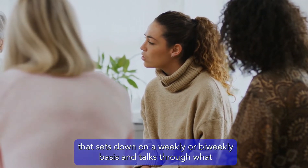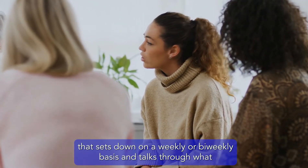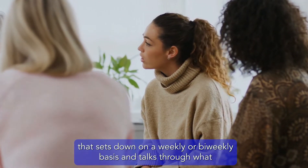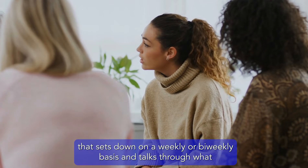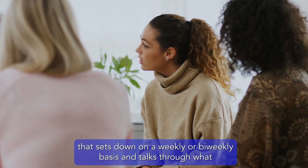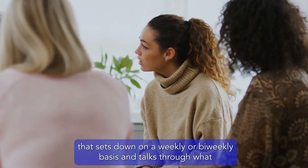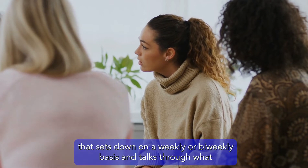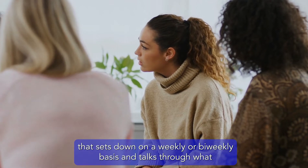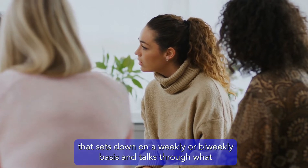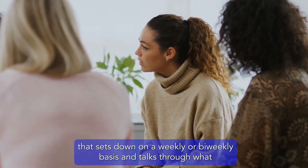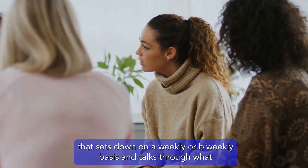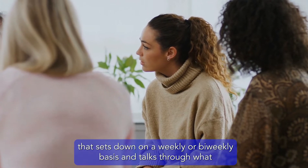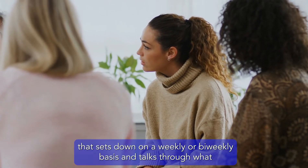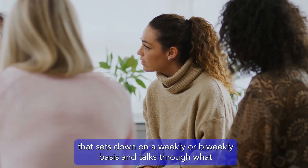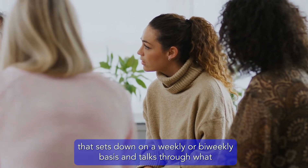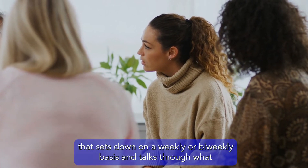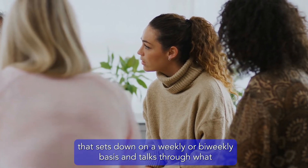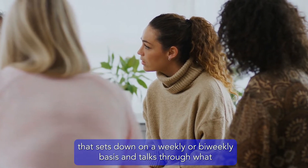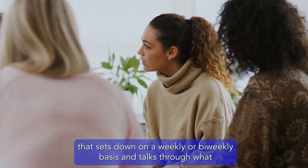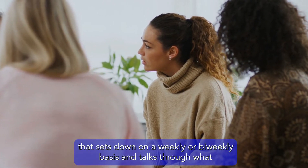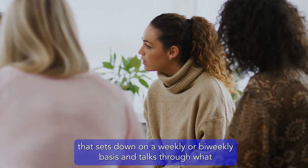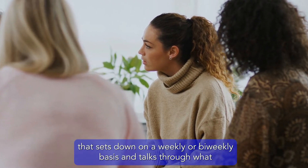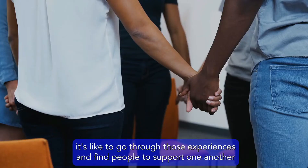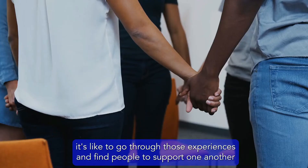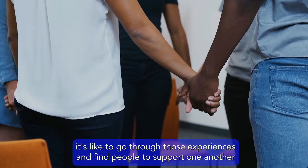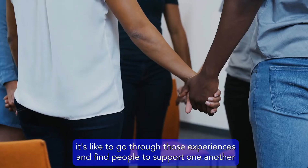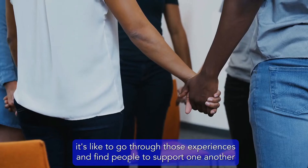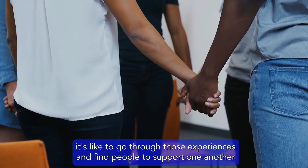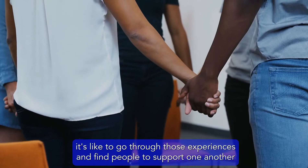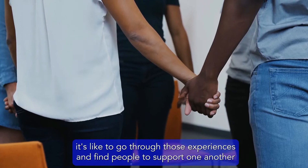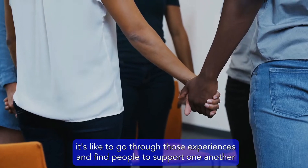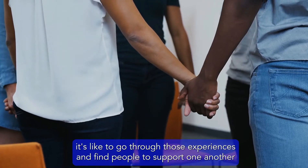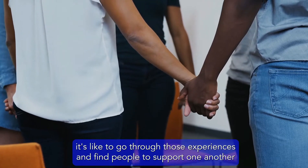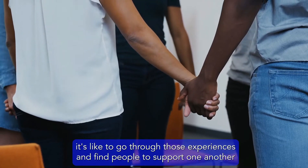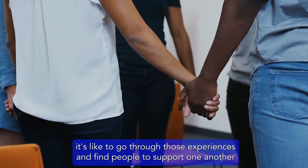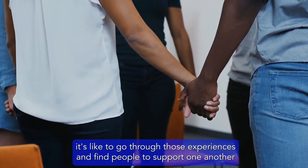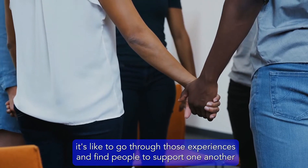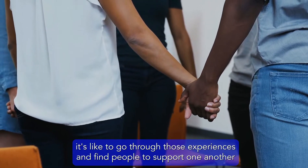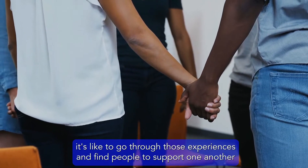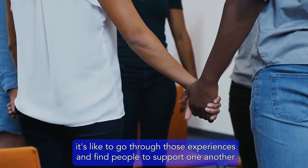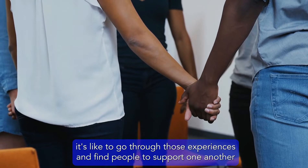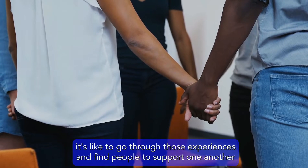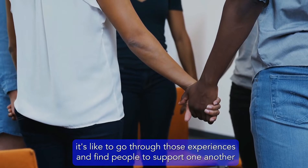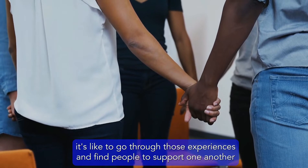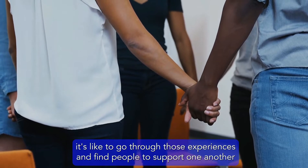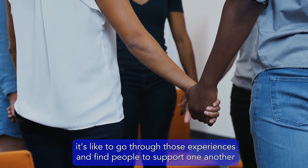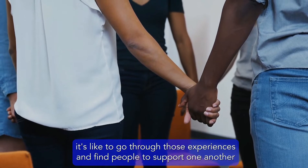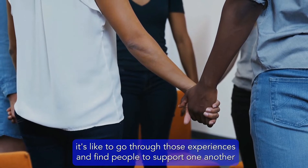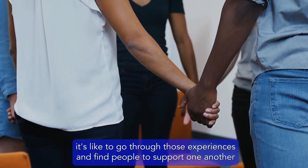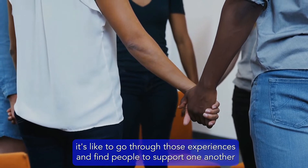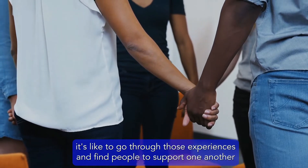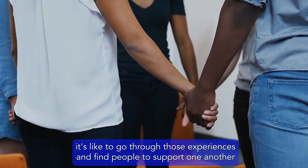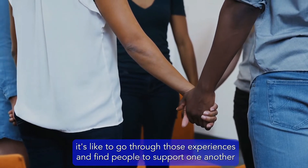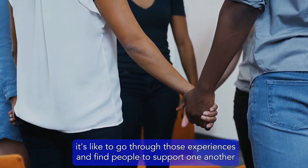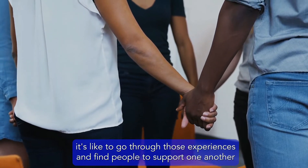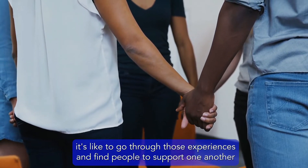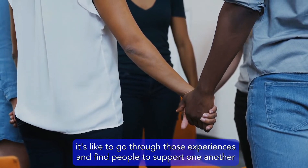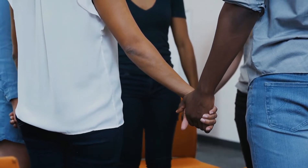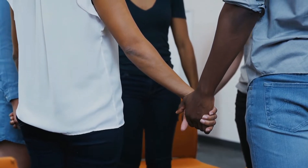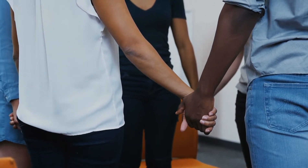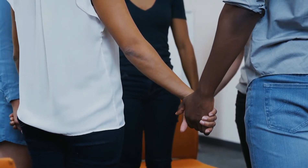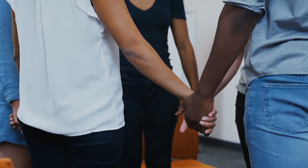on a weekly or a bi-weekly basis and talks through what it's like to go through those experiences and find people to support